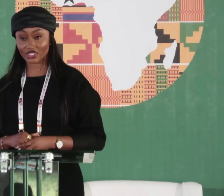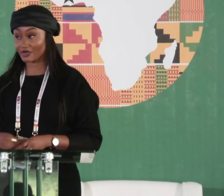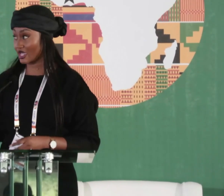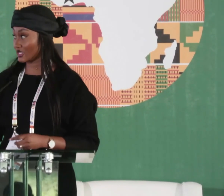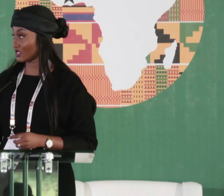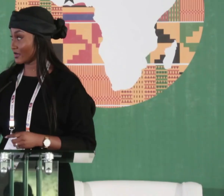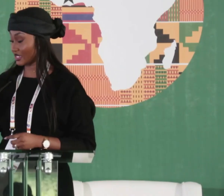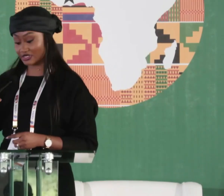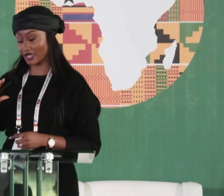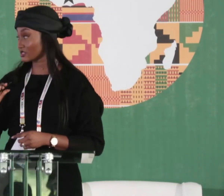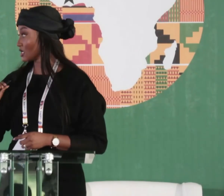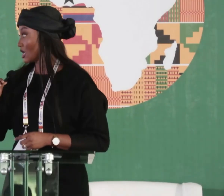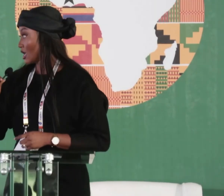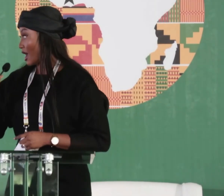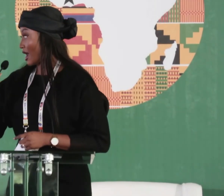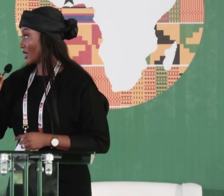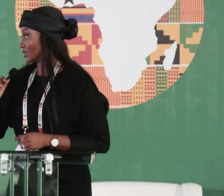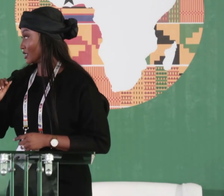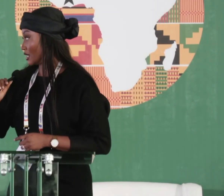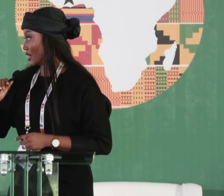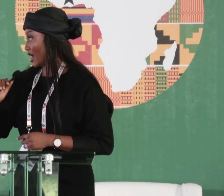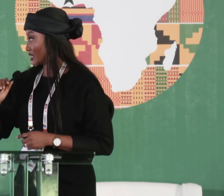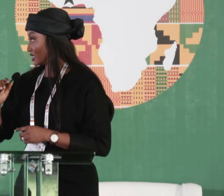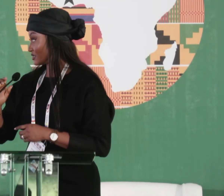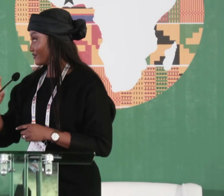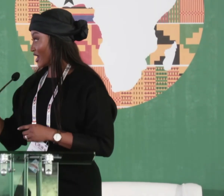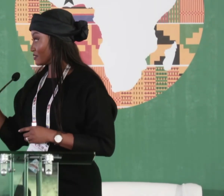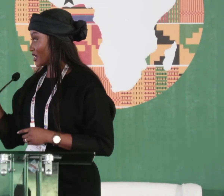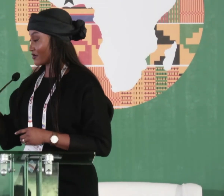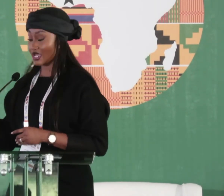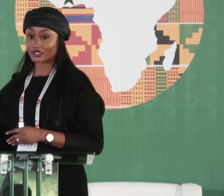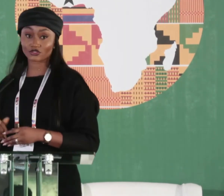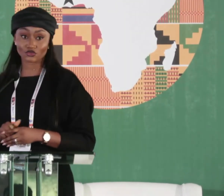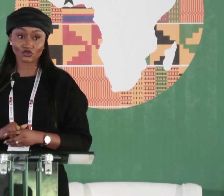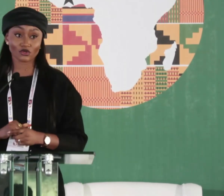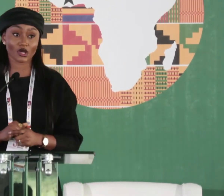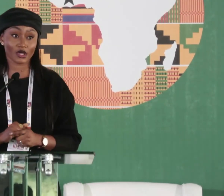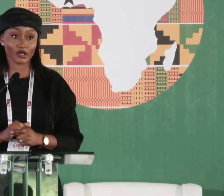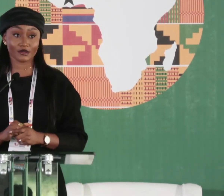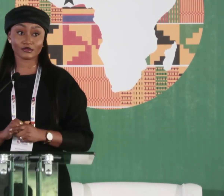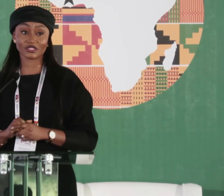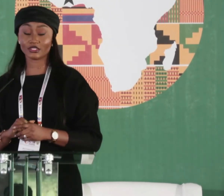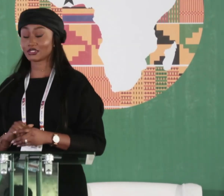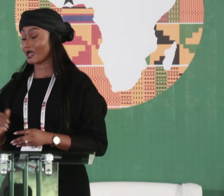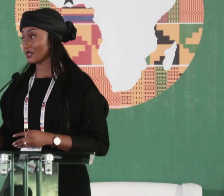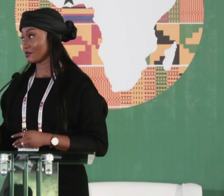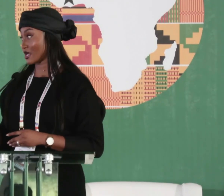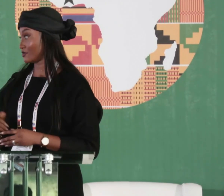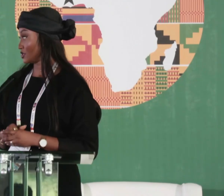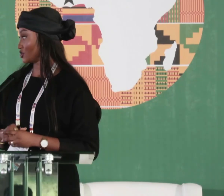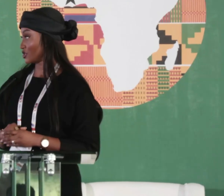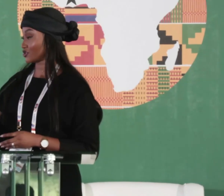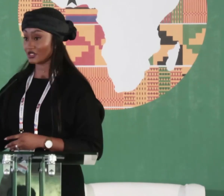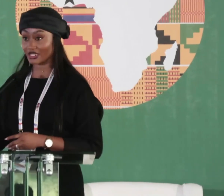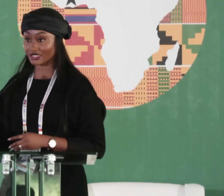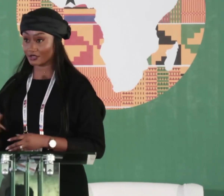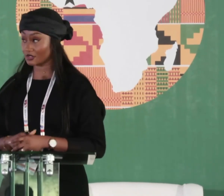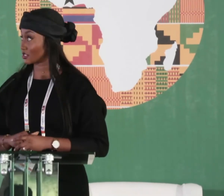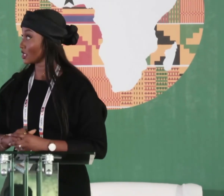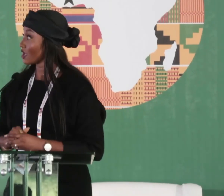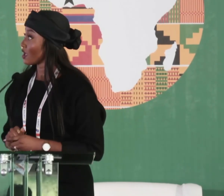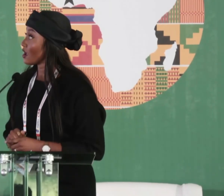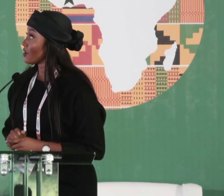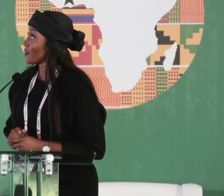rate by age and by sex, and identified barriers to timely PEP initiation. Next slide,